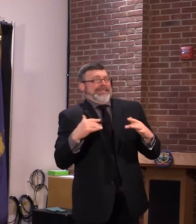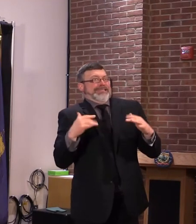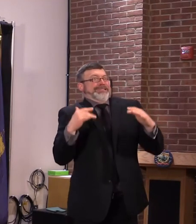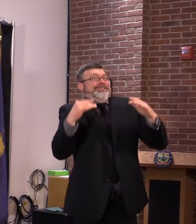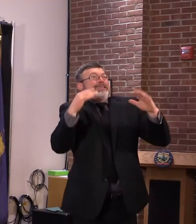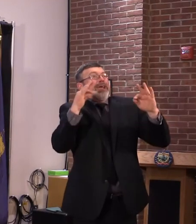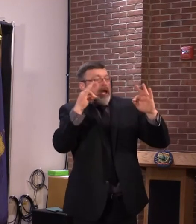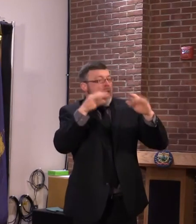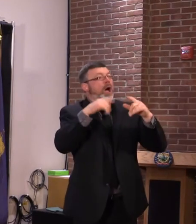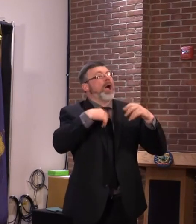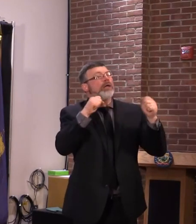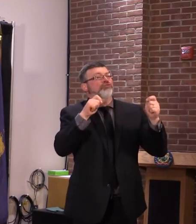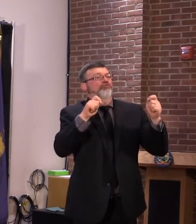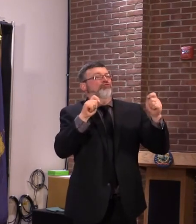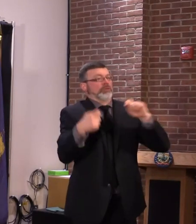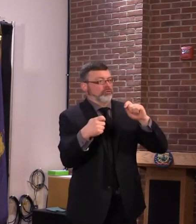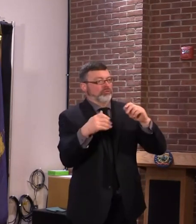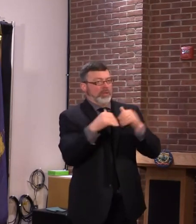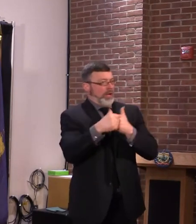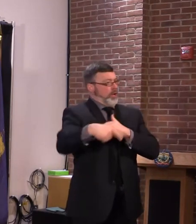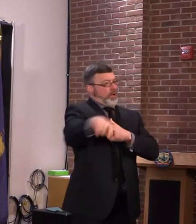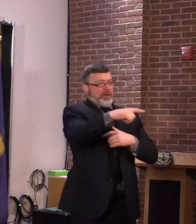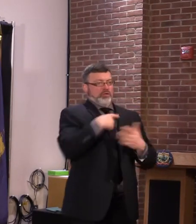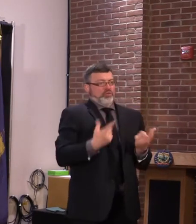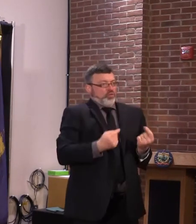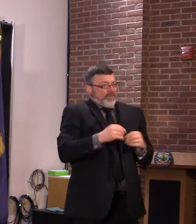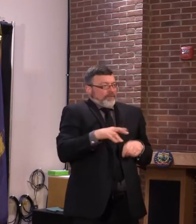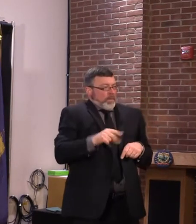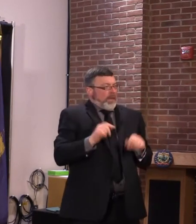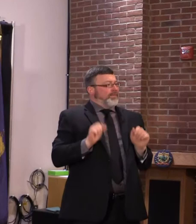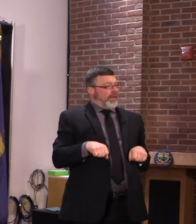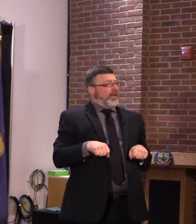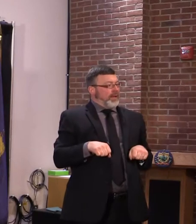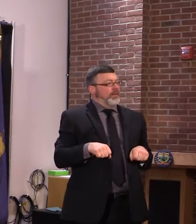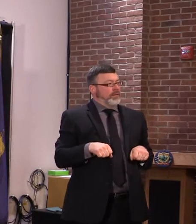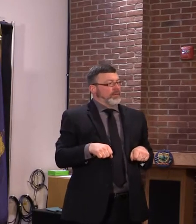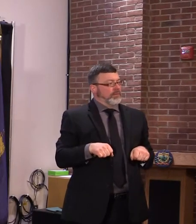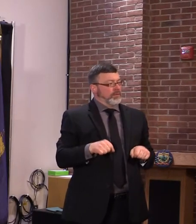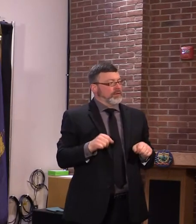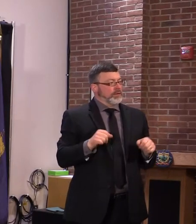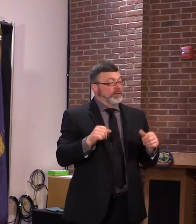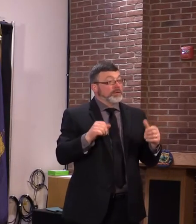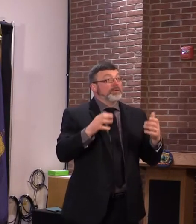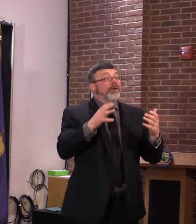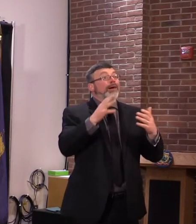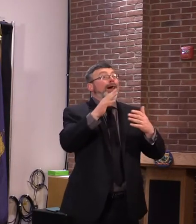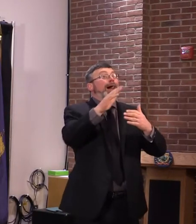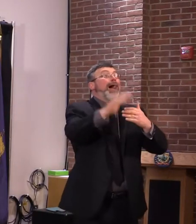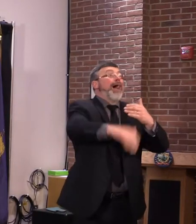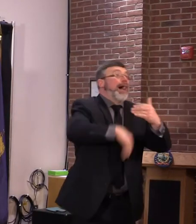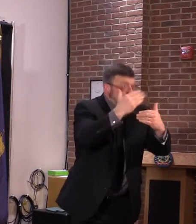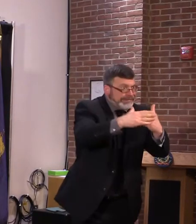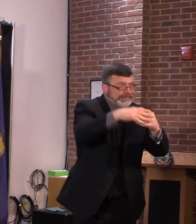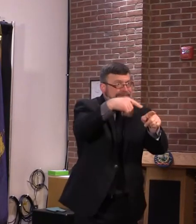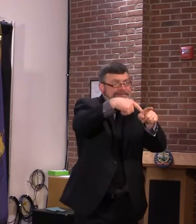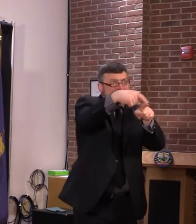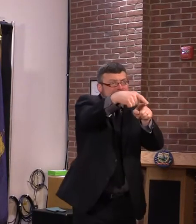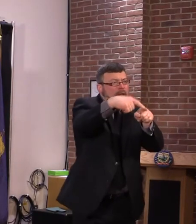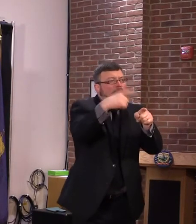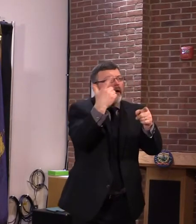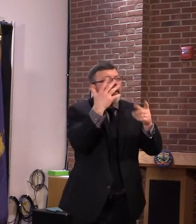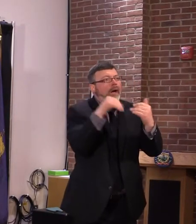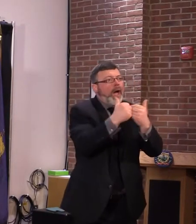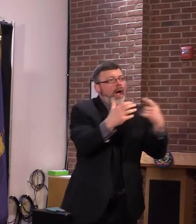then cases of whatever variant we're dealing with will probably be more unique